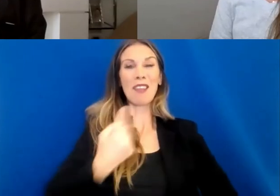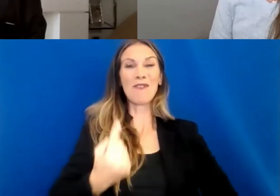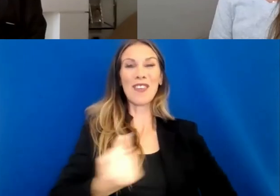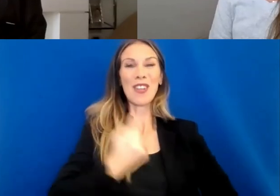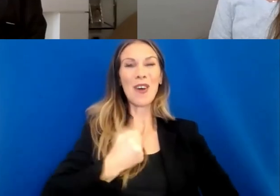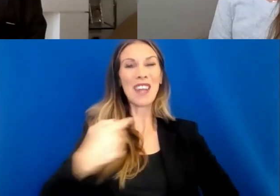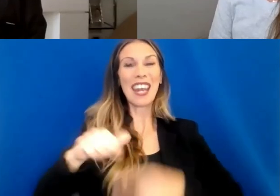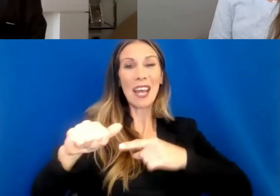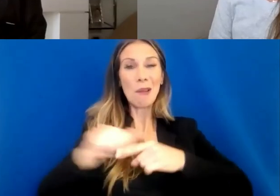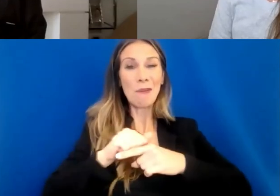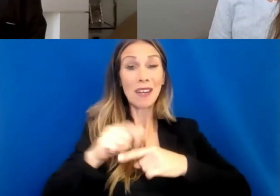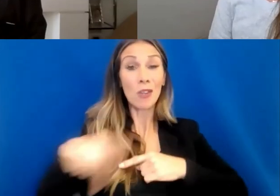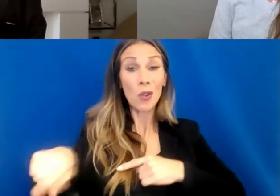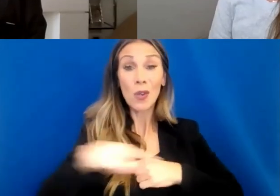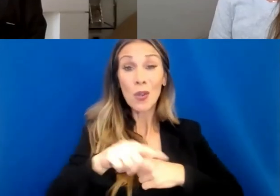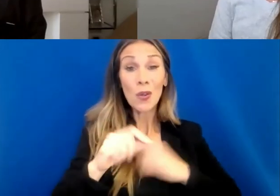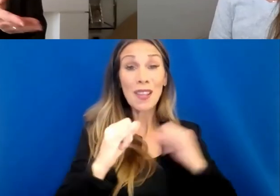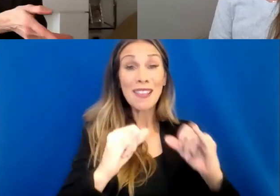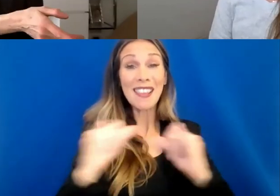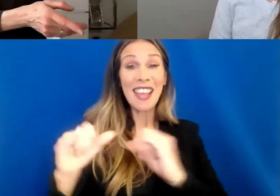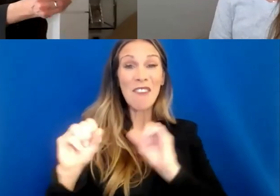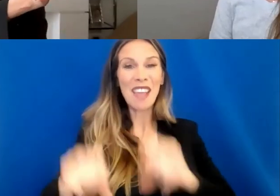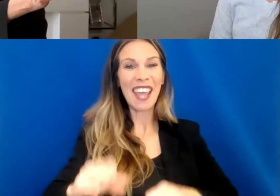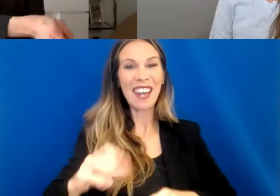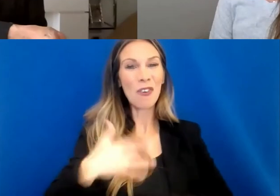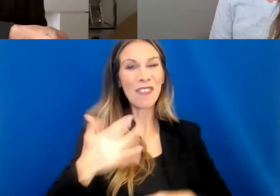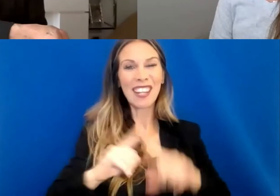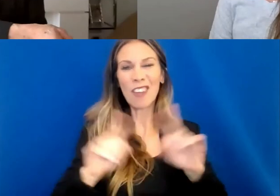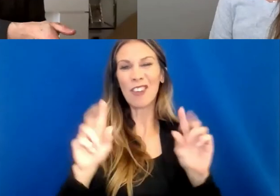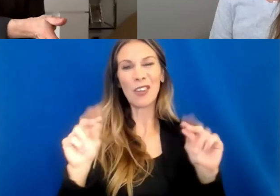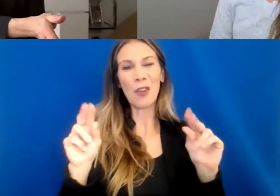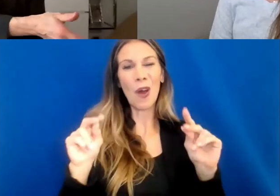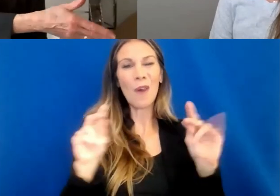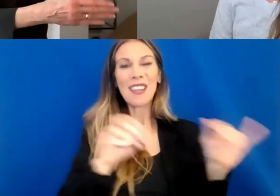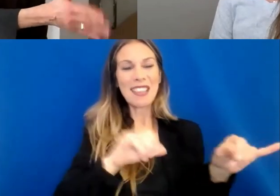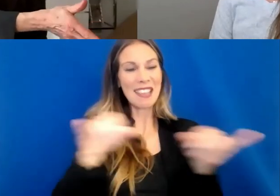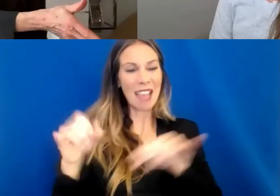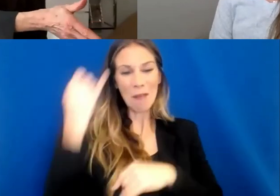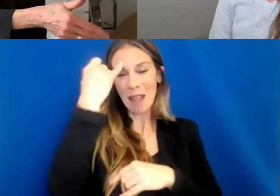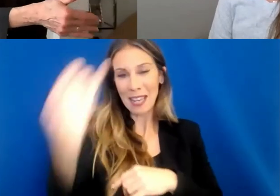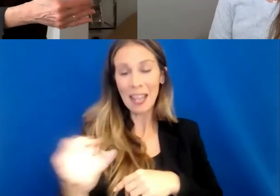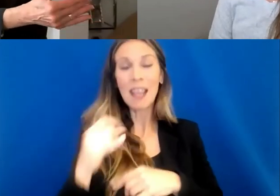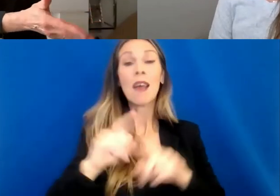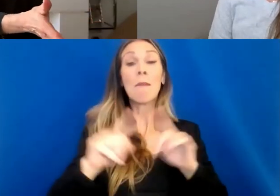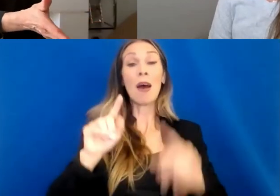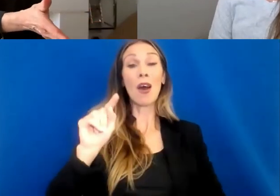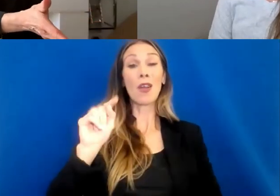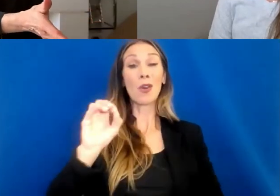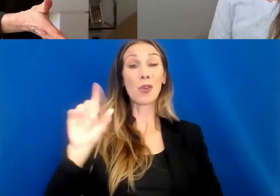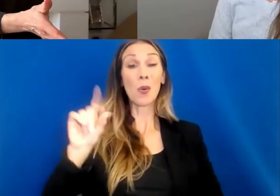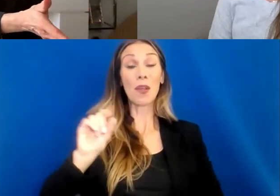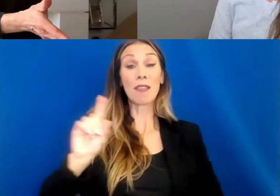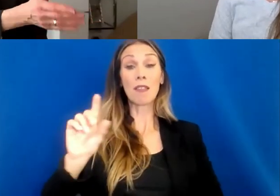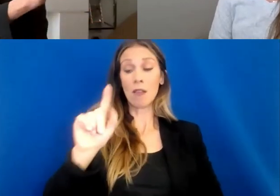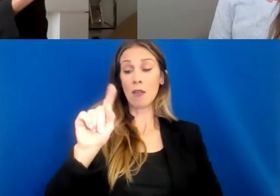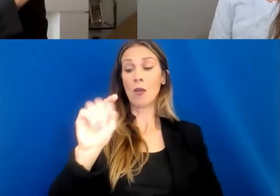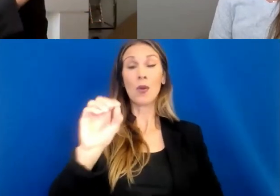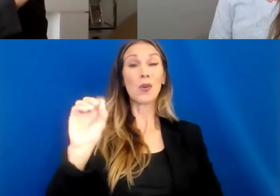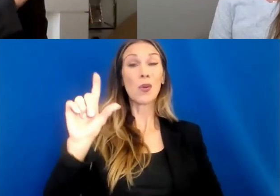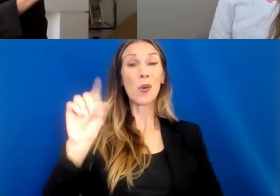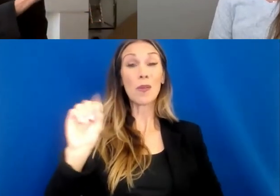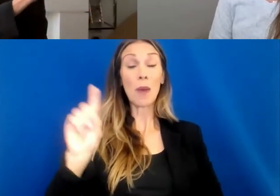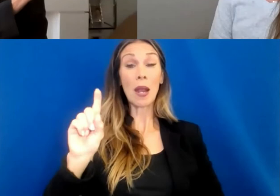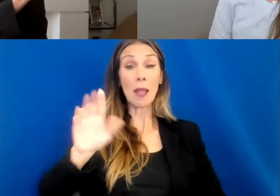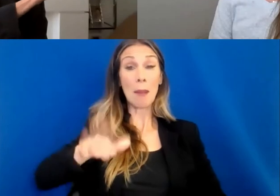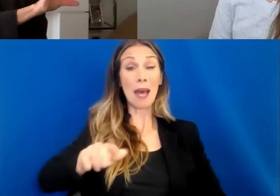different. It's going to feel exactly like that, except the tools are at your bottom left. The share screen's a little bit different, but we